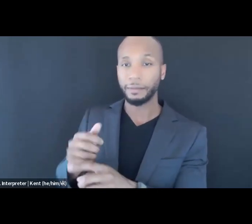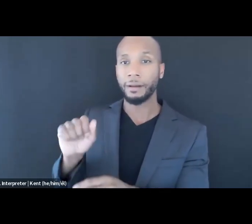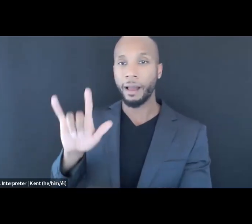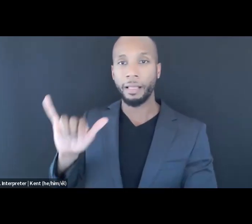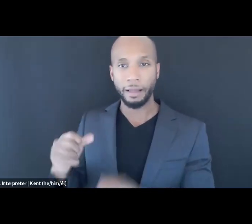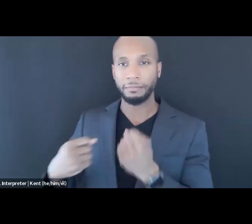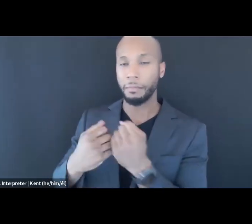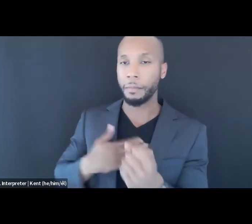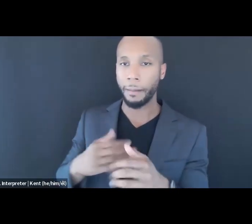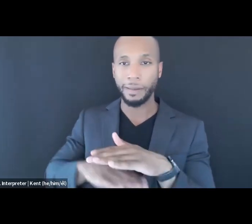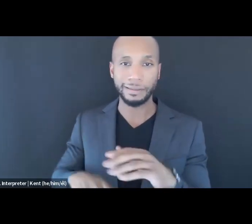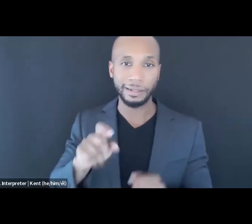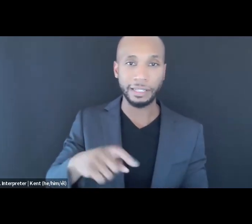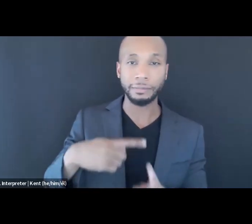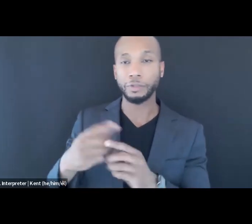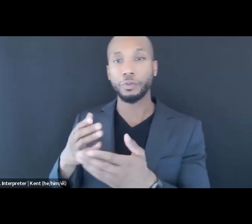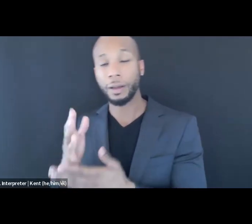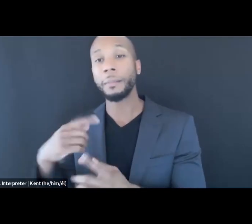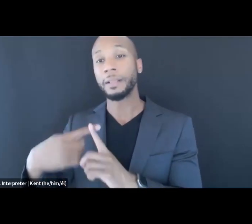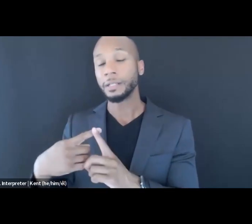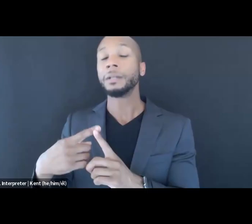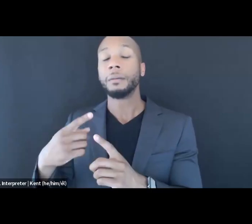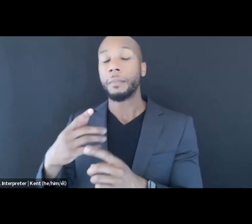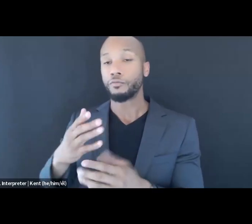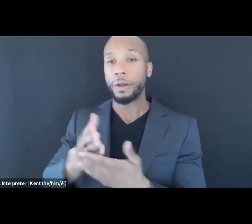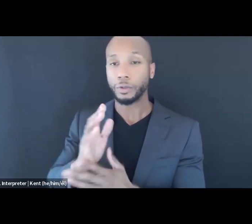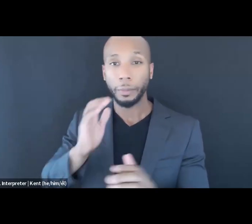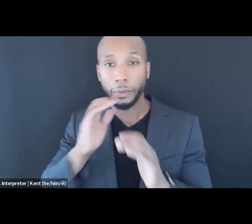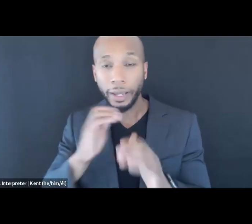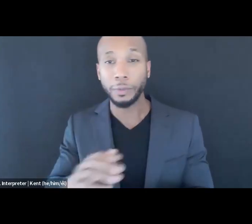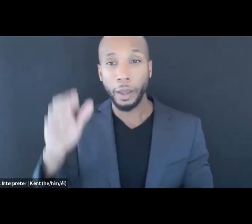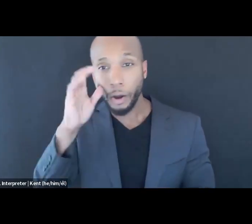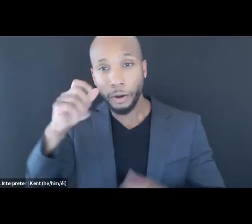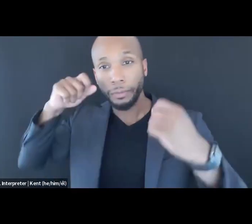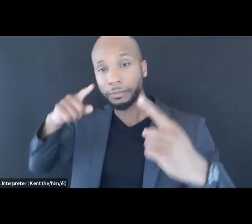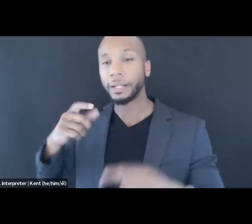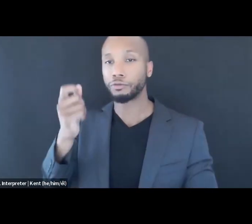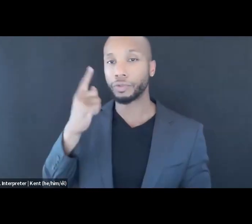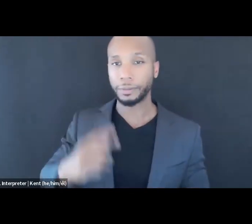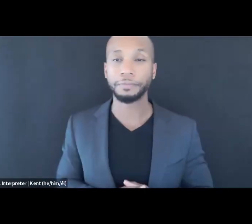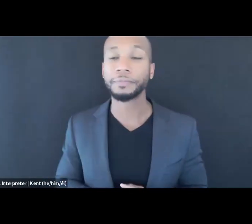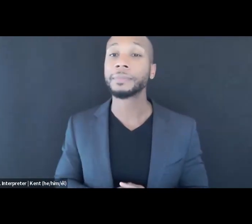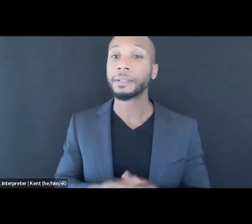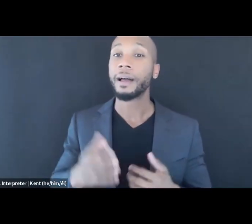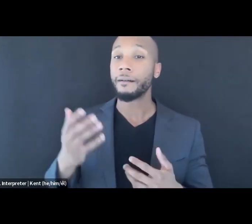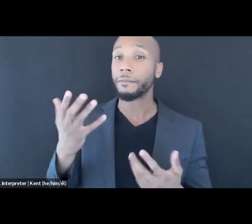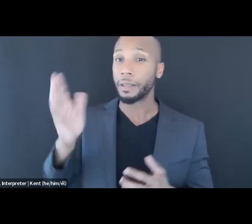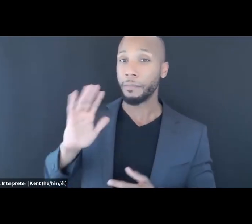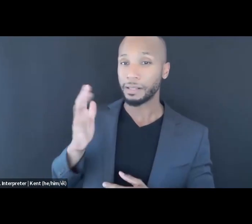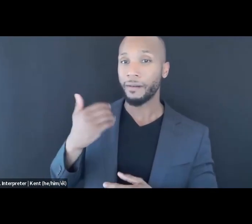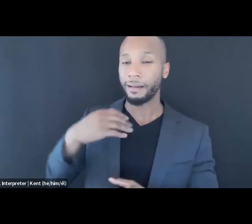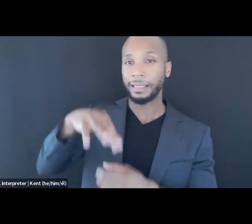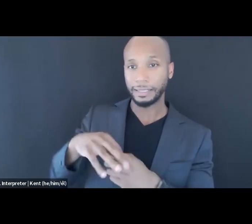basic needs and rights, including the right to communicate, to be heard, and to be understood. I've had elected